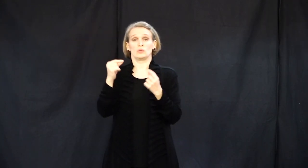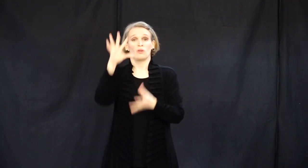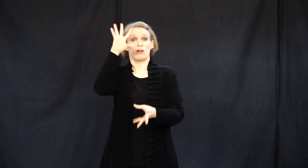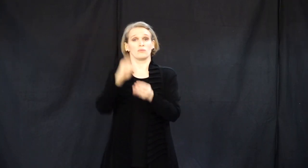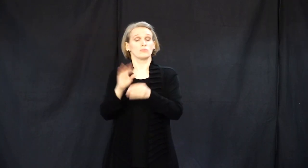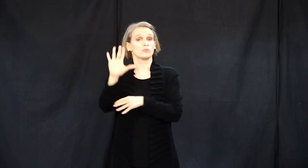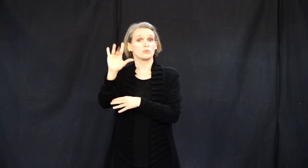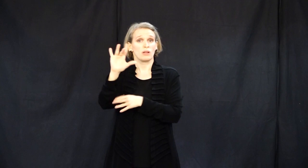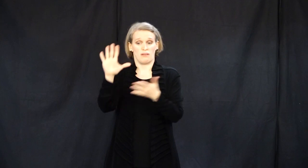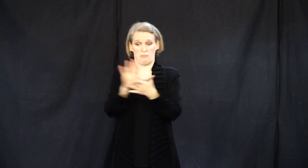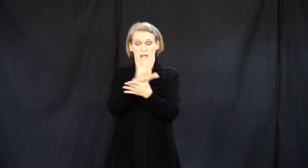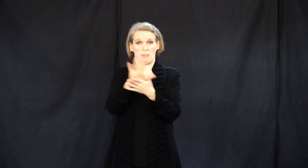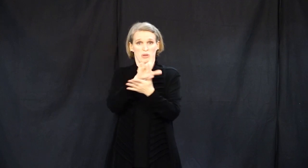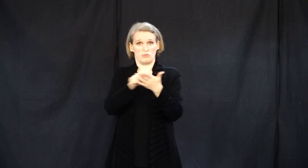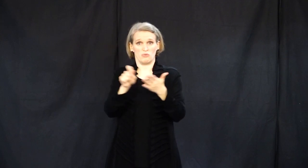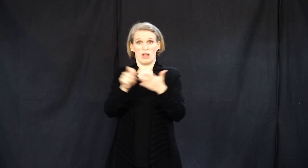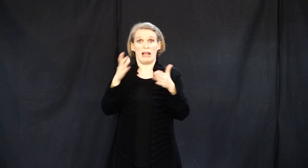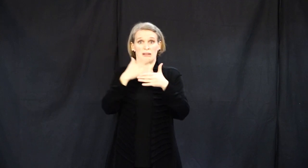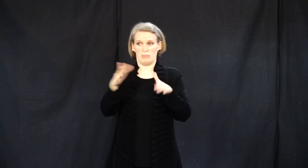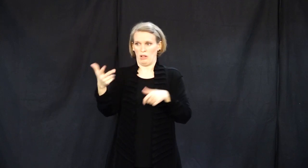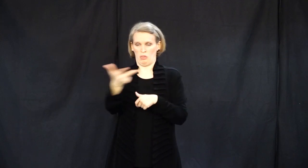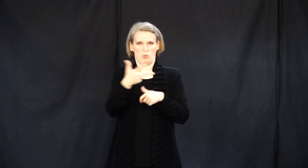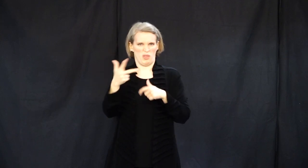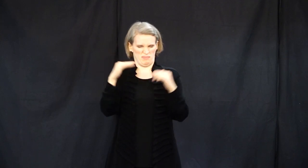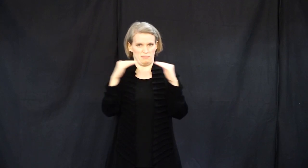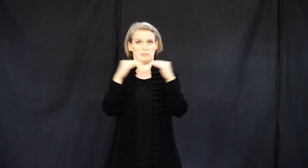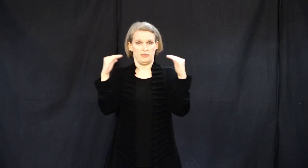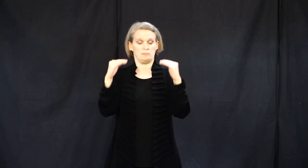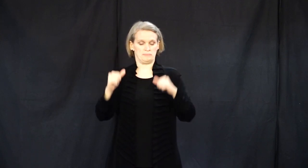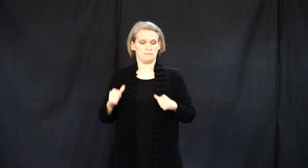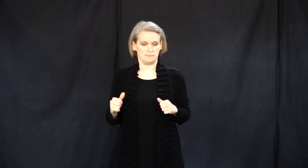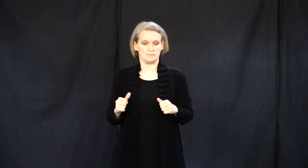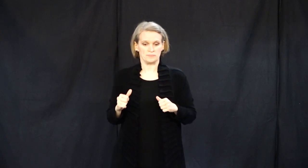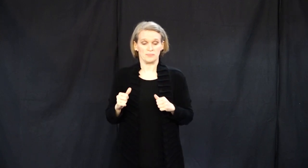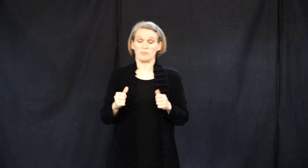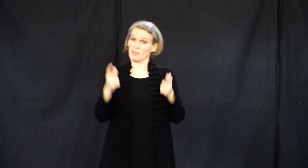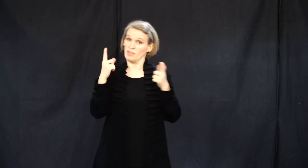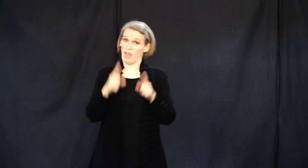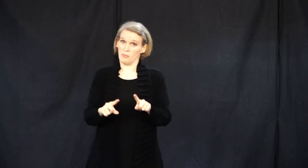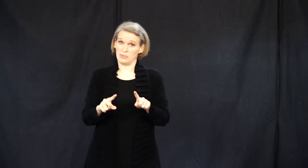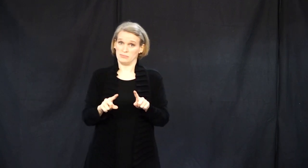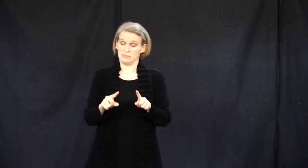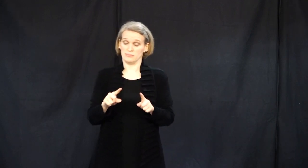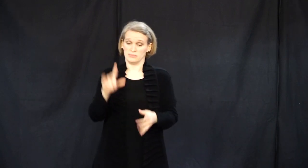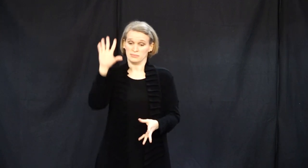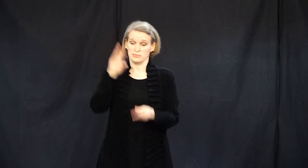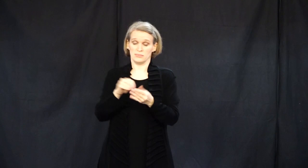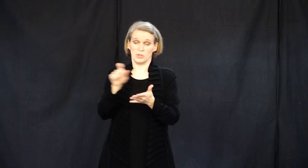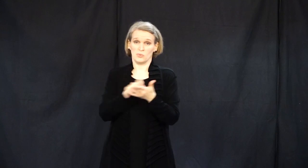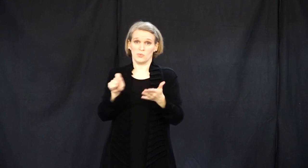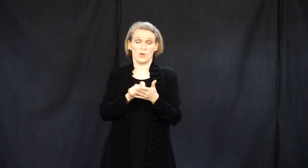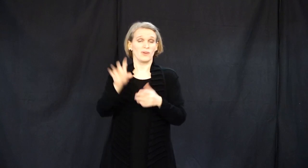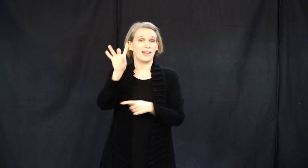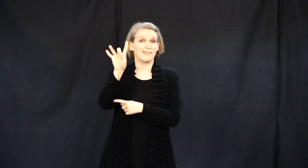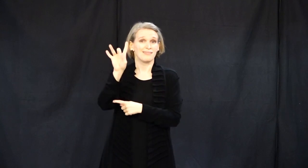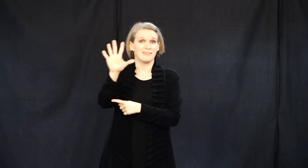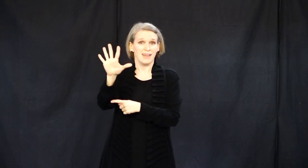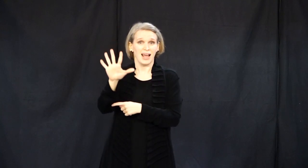25 essays, the work divided evenly among the three men. In the end, they wrote 85 essays in the span of 6